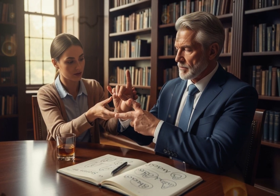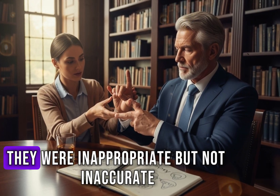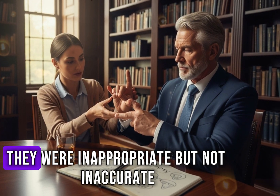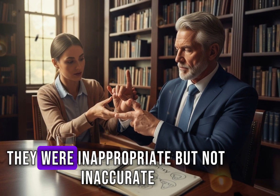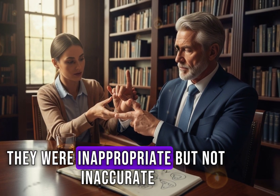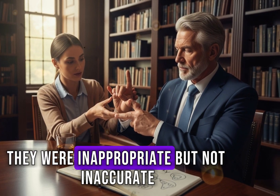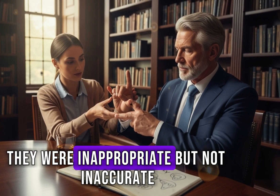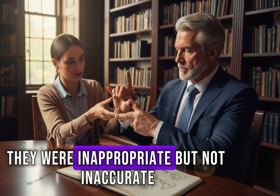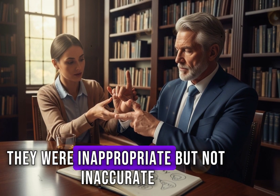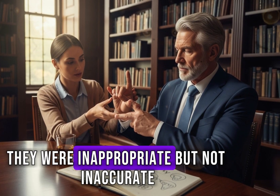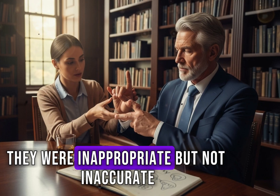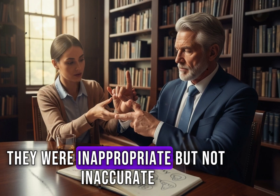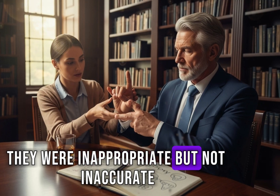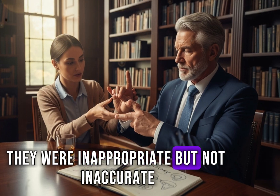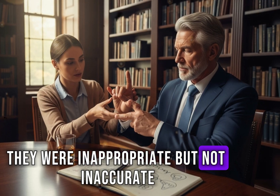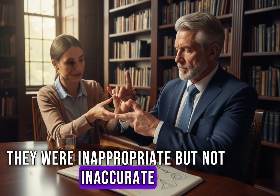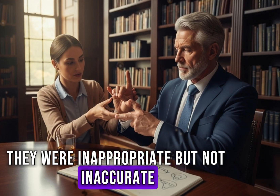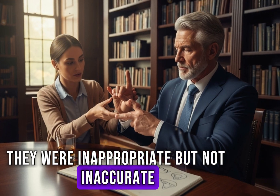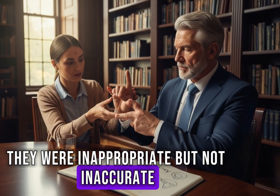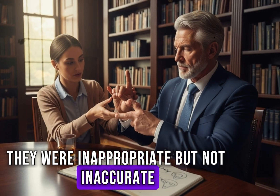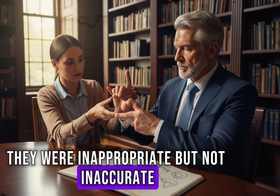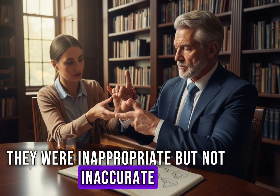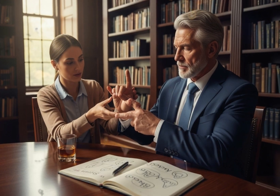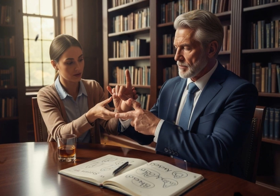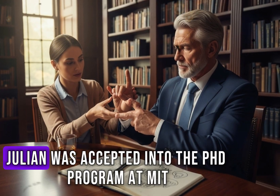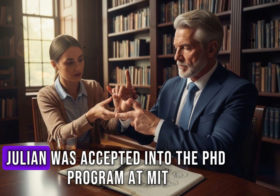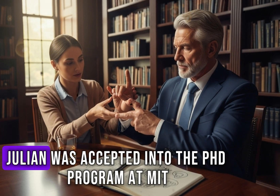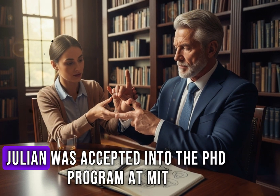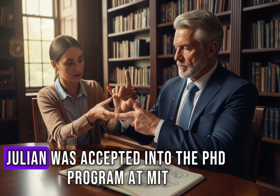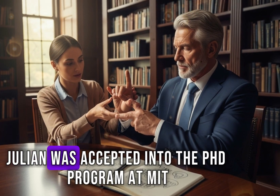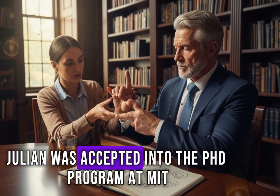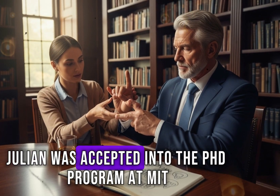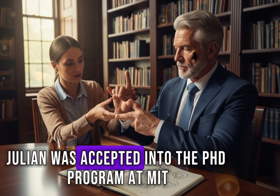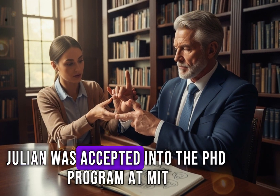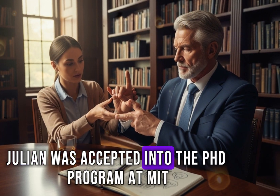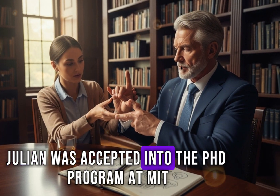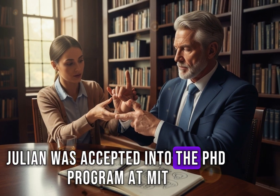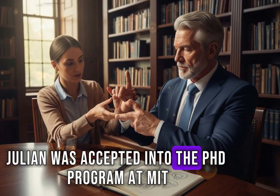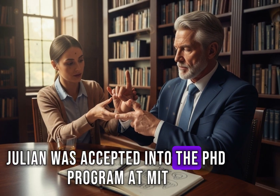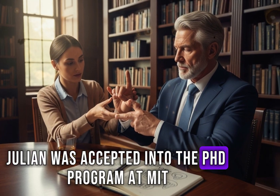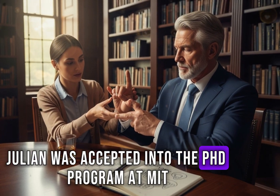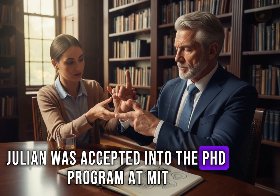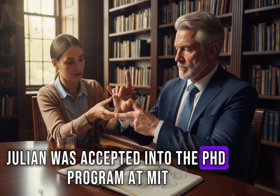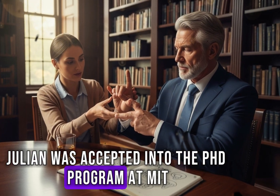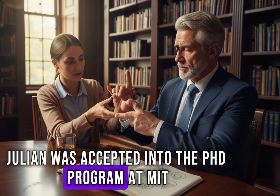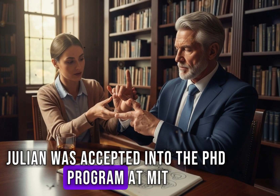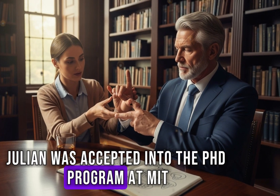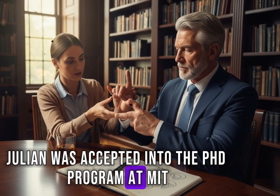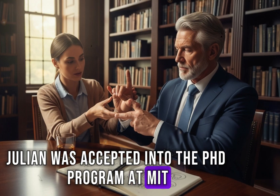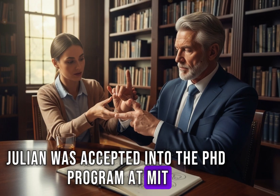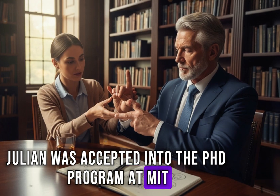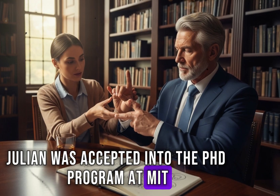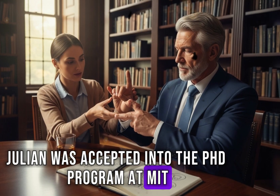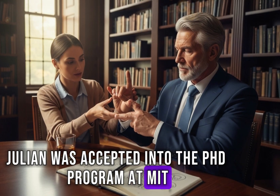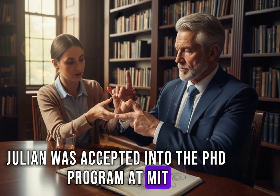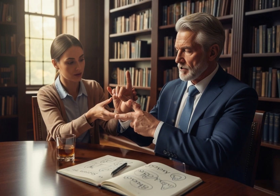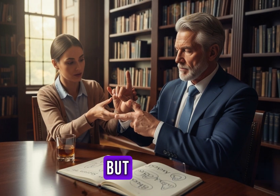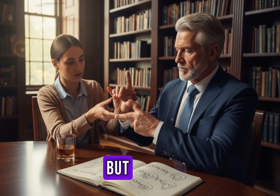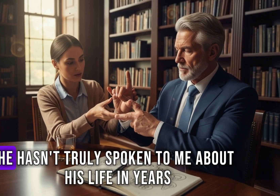They were inappropriate, but not inaccurate." Julian was accepted into the PhD program at MIT, but he